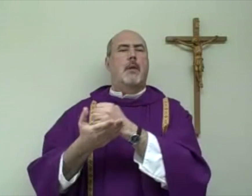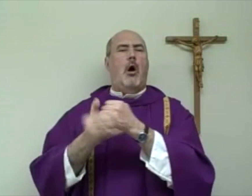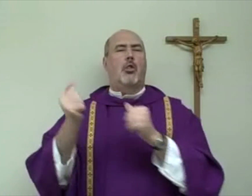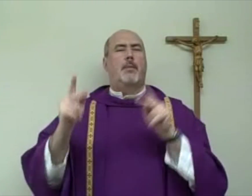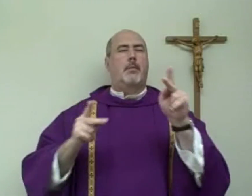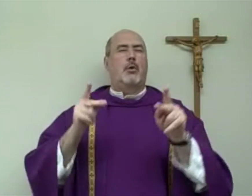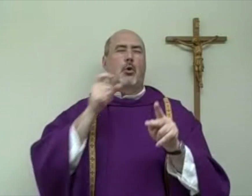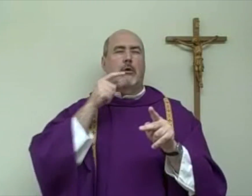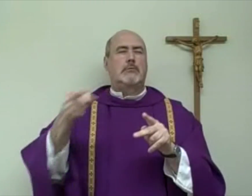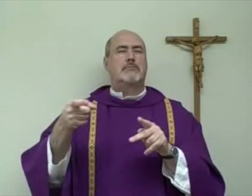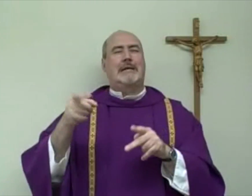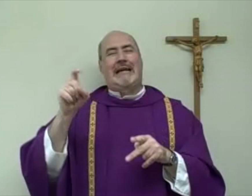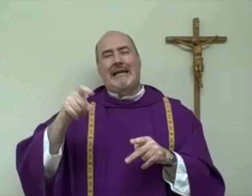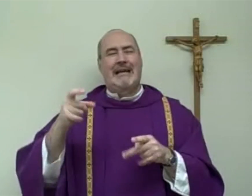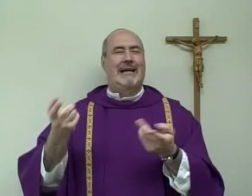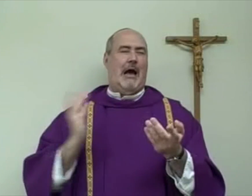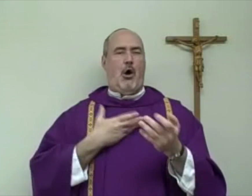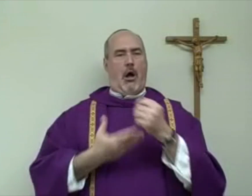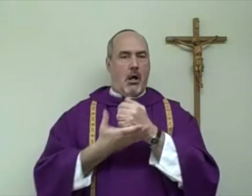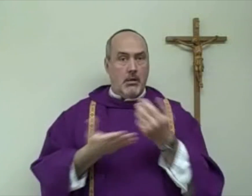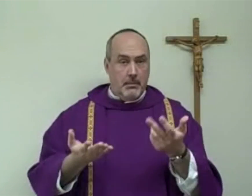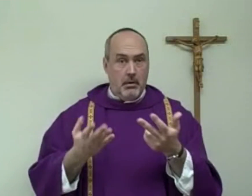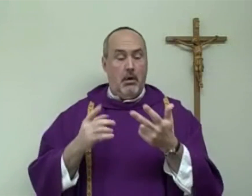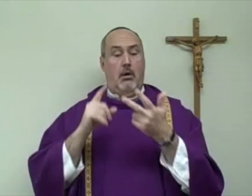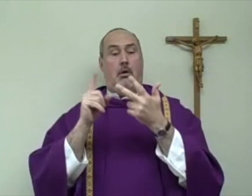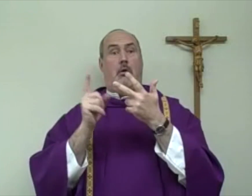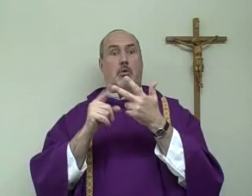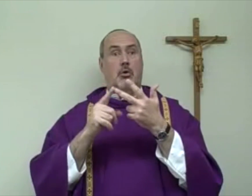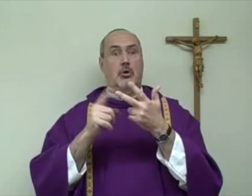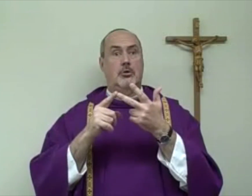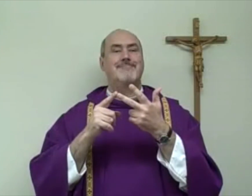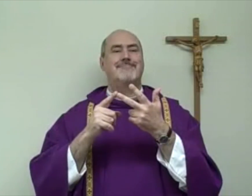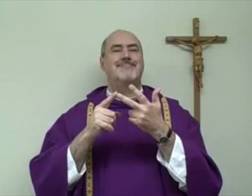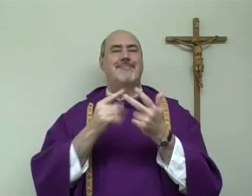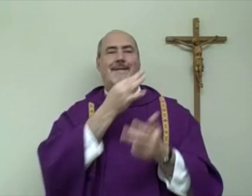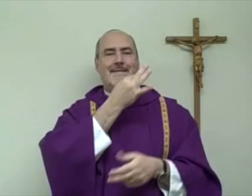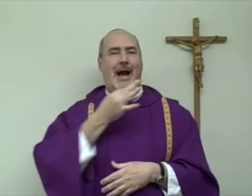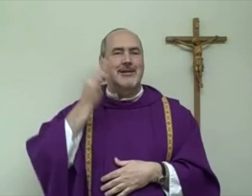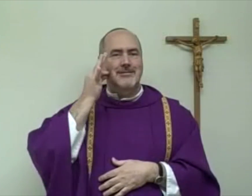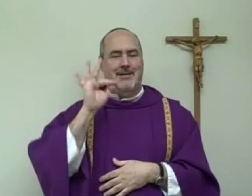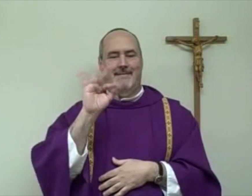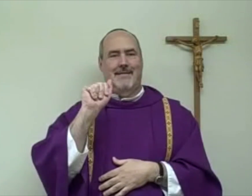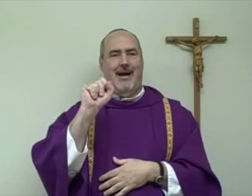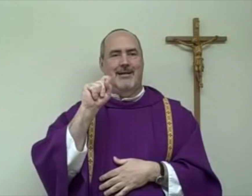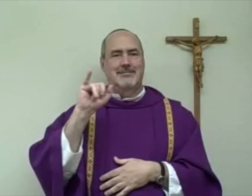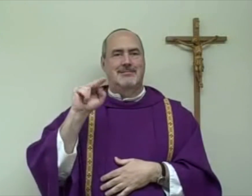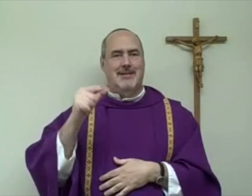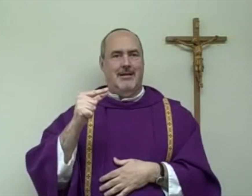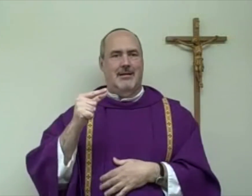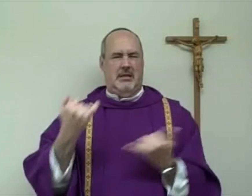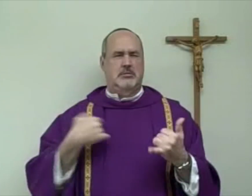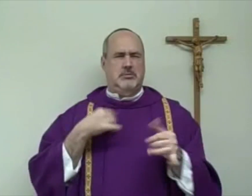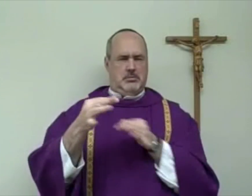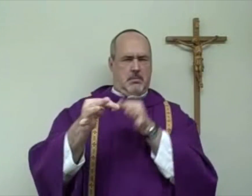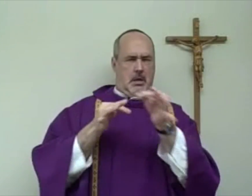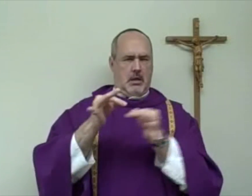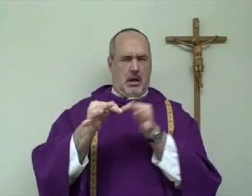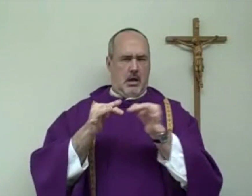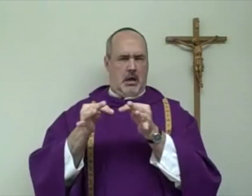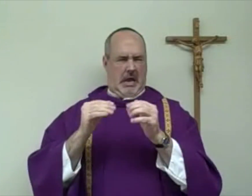through almsgiving, which means helping people in need. And third, through fasting.